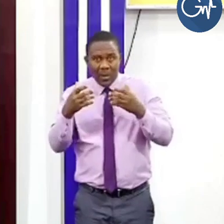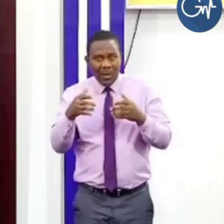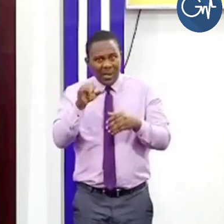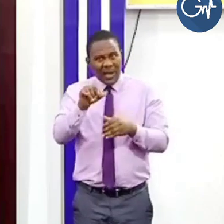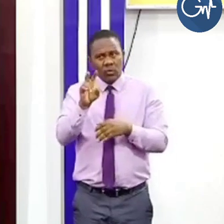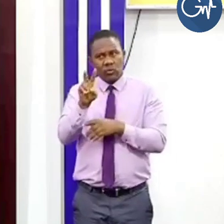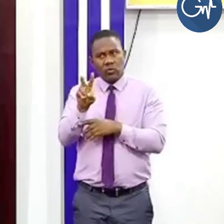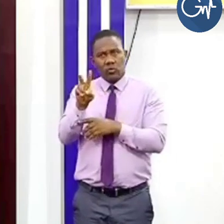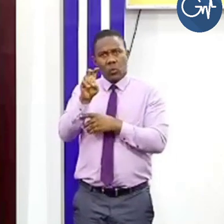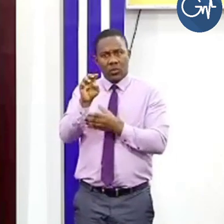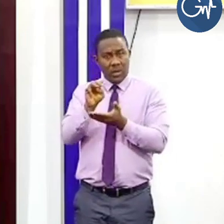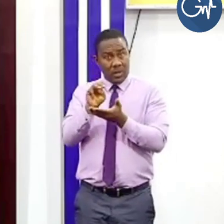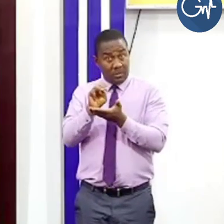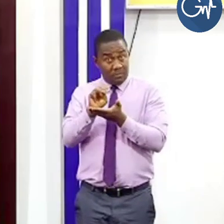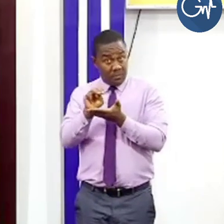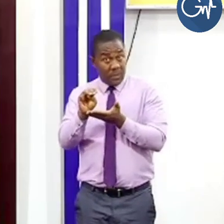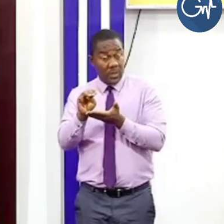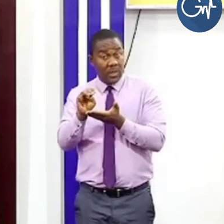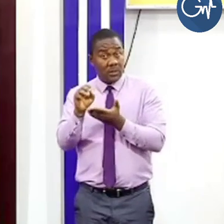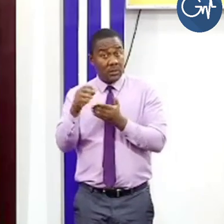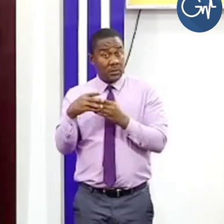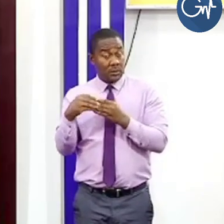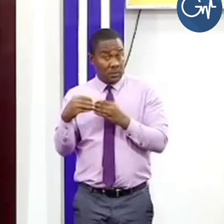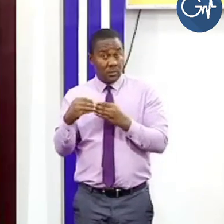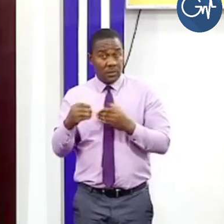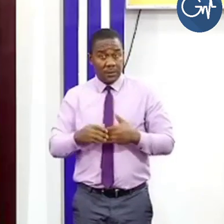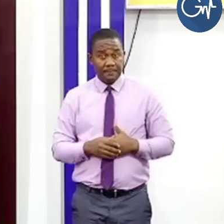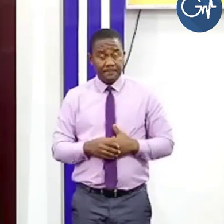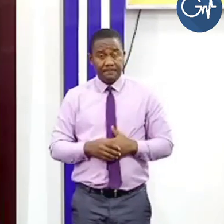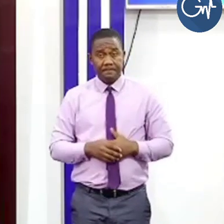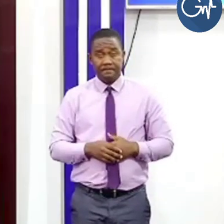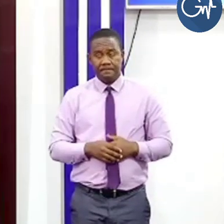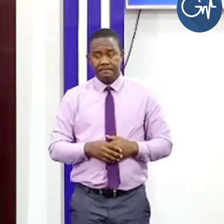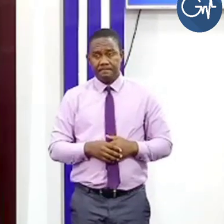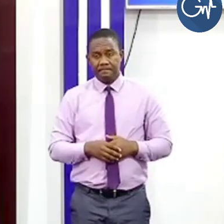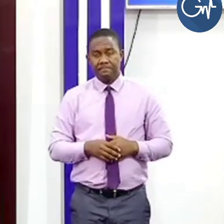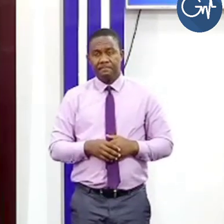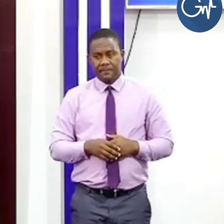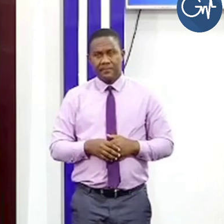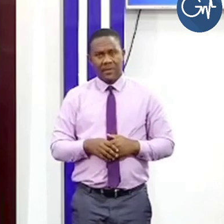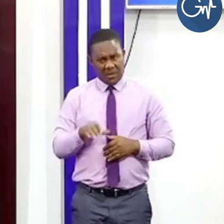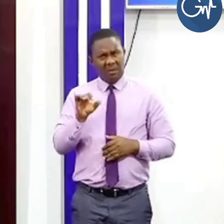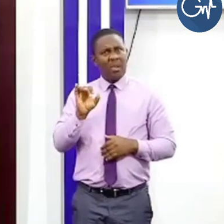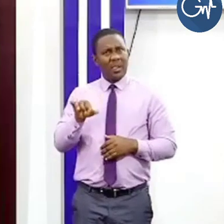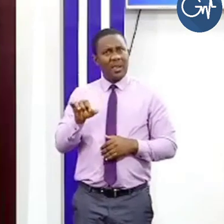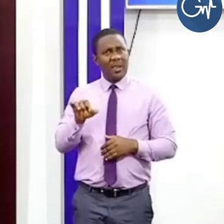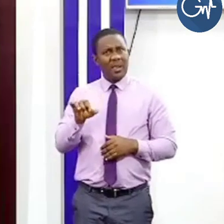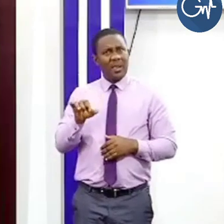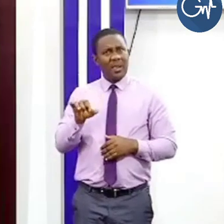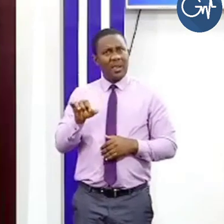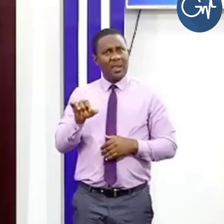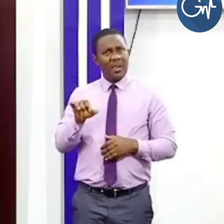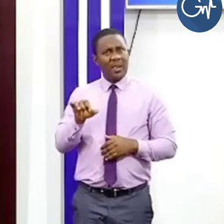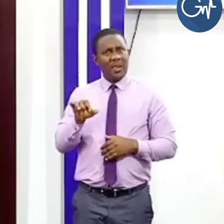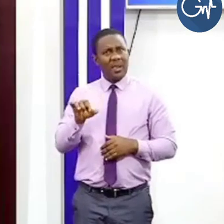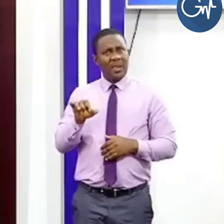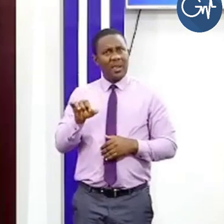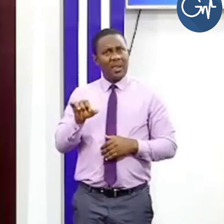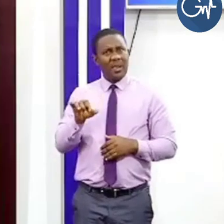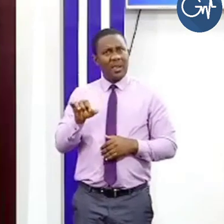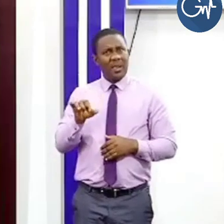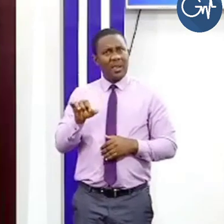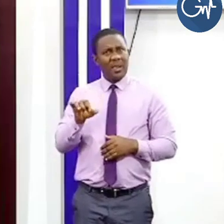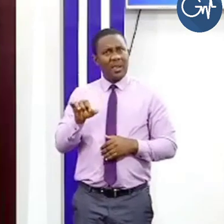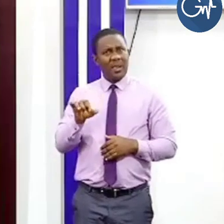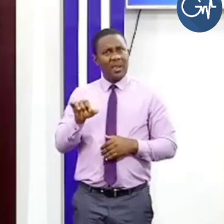enable them mop up the quantities that we think are in the system. So this is the, as far as agriculture is concerned,